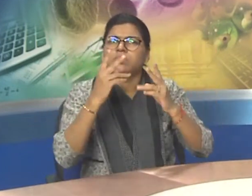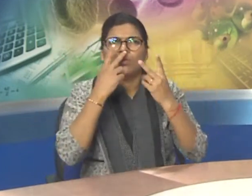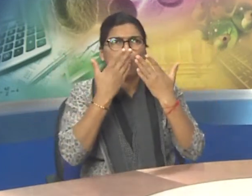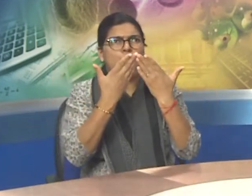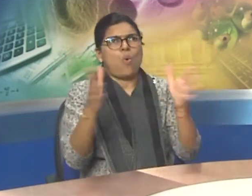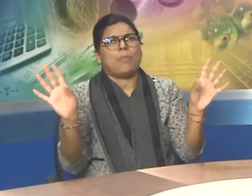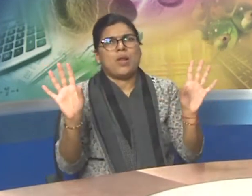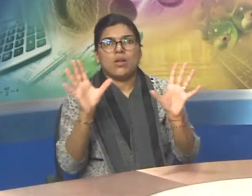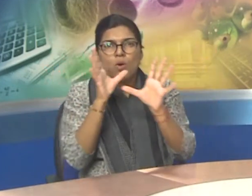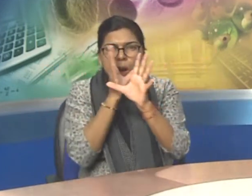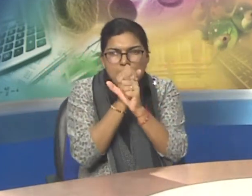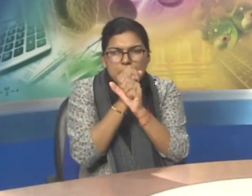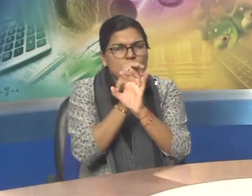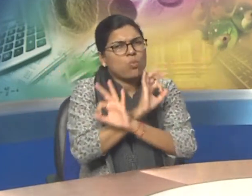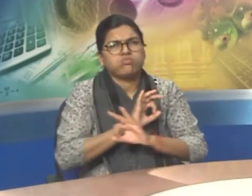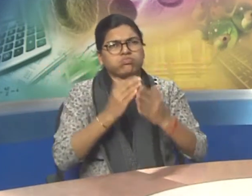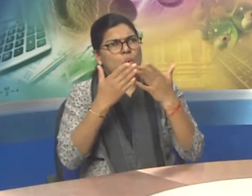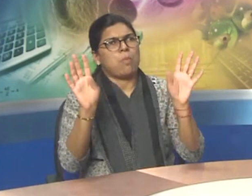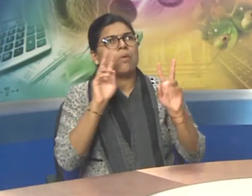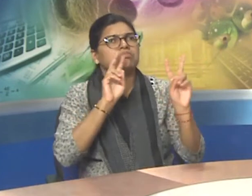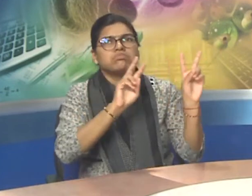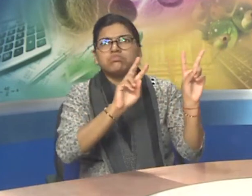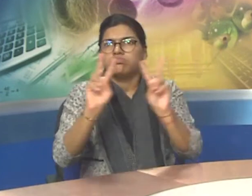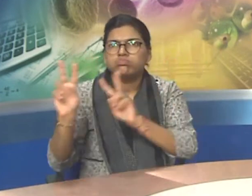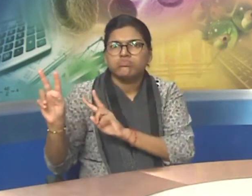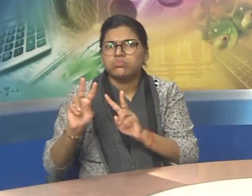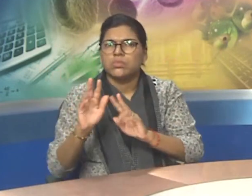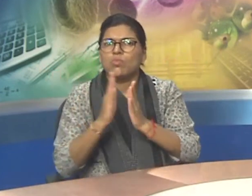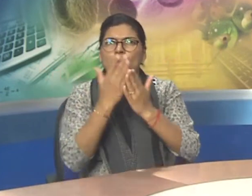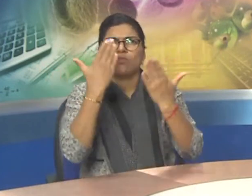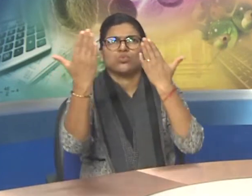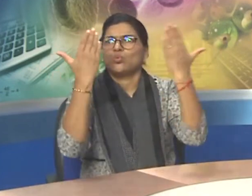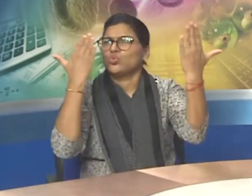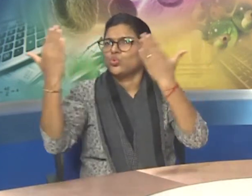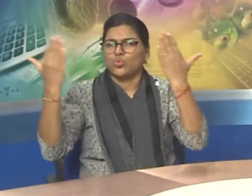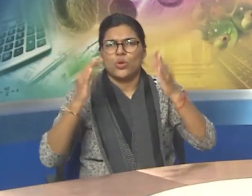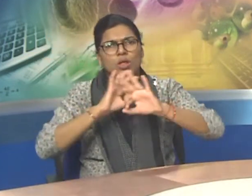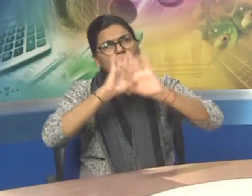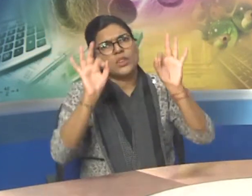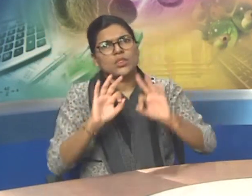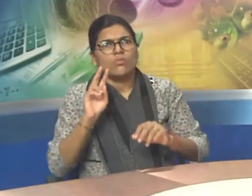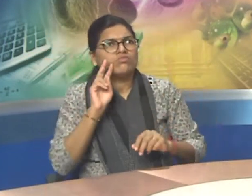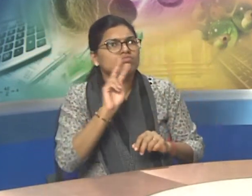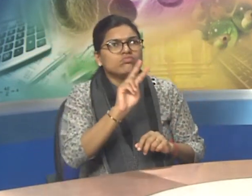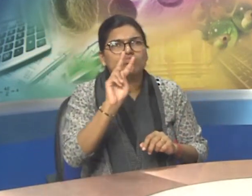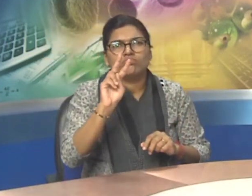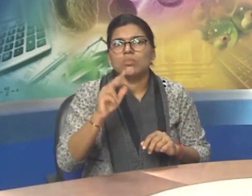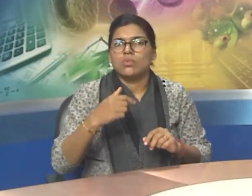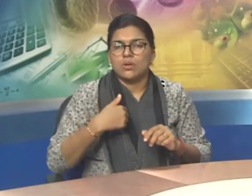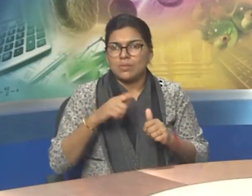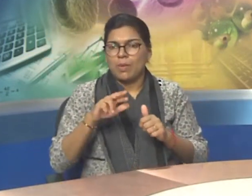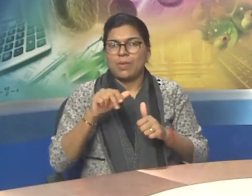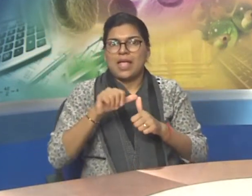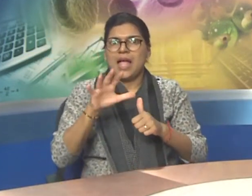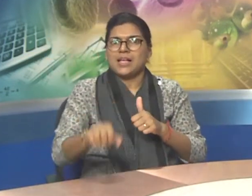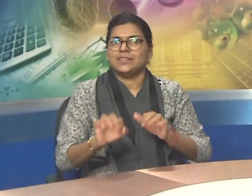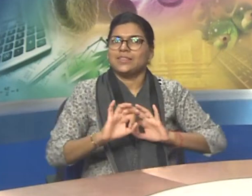So anyone who visits library can go and search the book because of the open